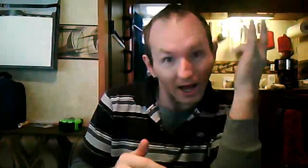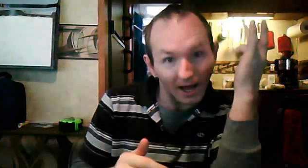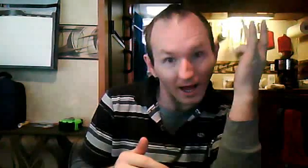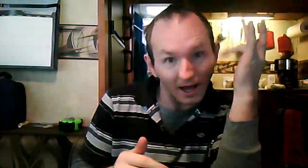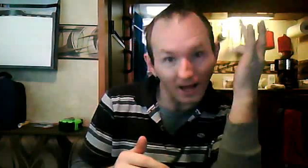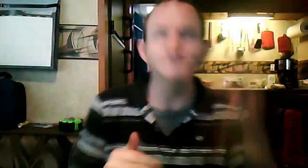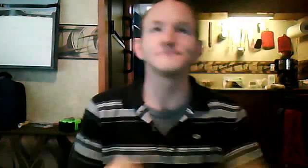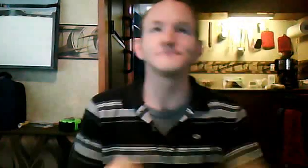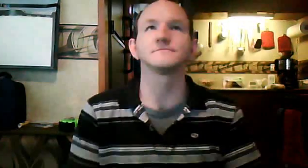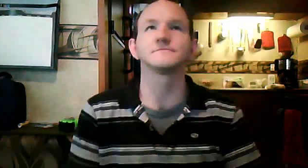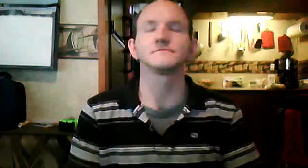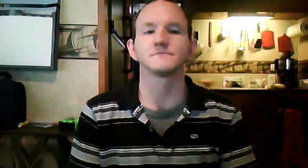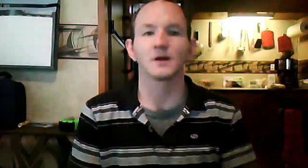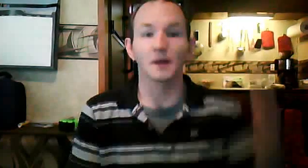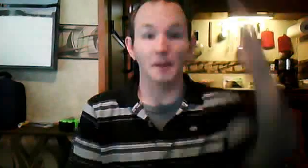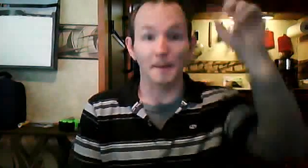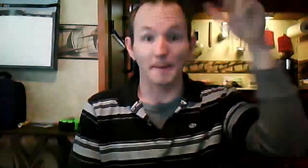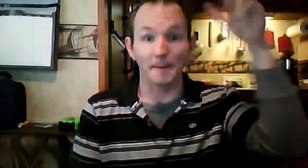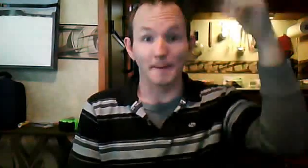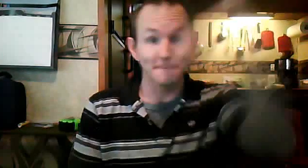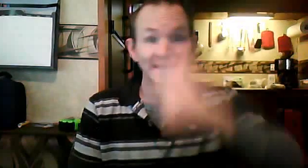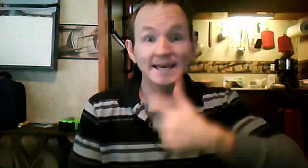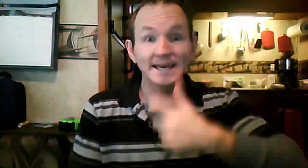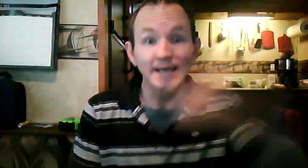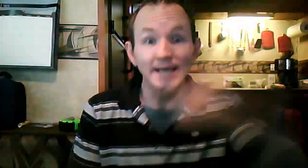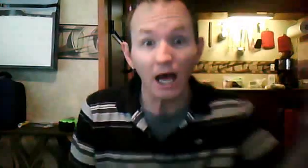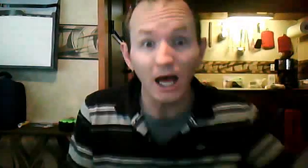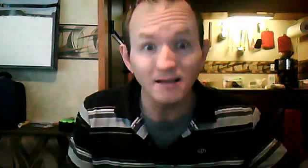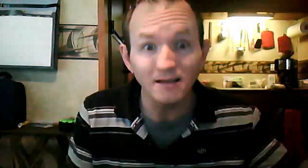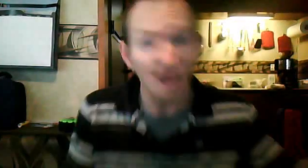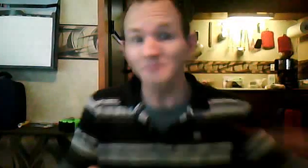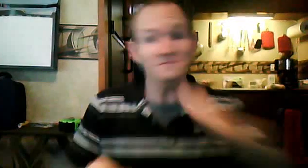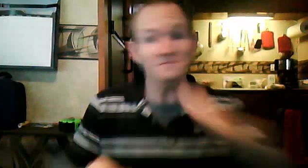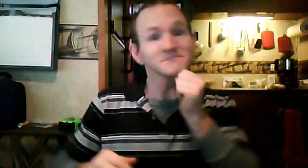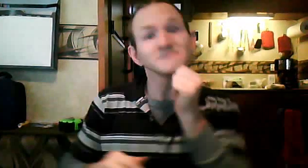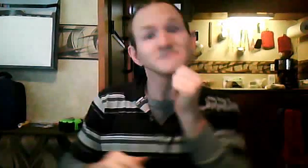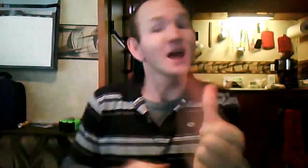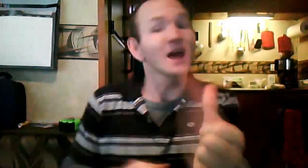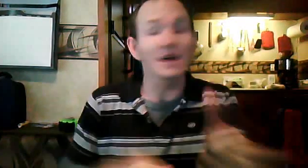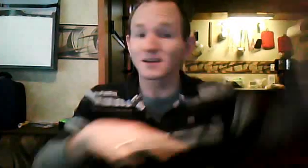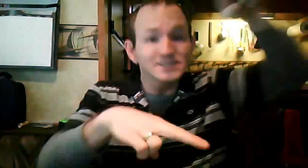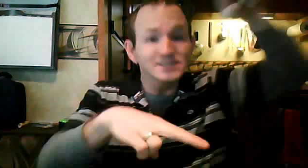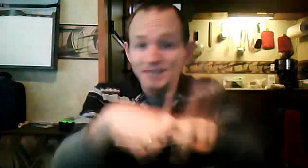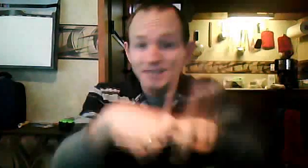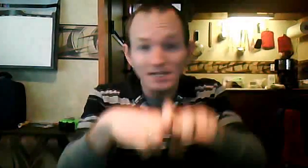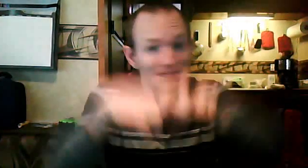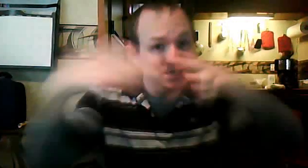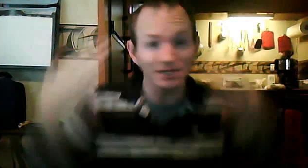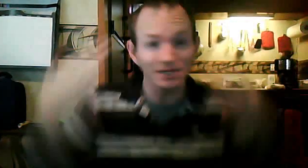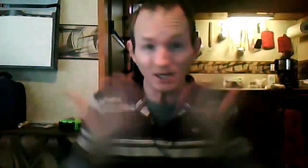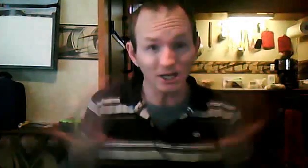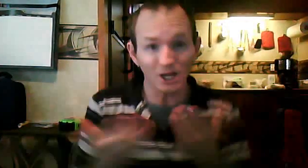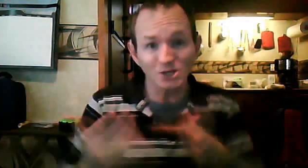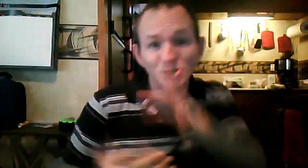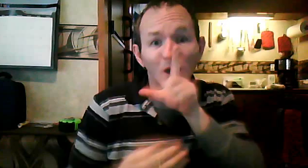but bad news can come in batches within just days of ricky's return from the india burial there was a cyclone in